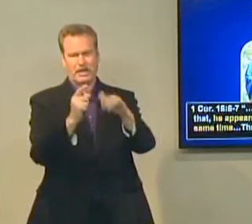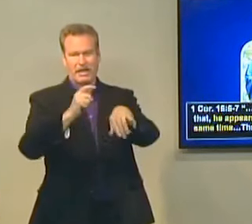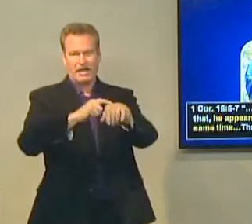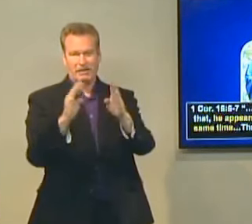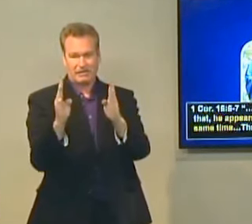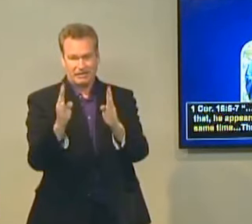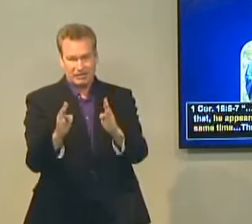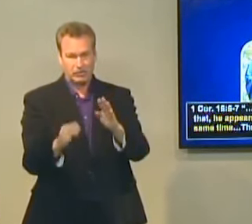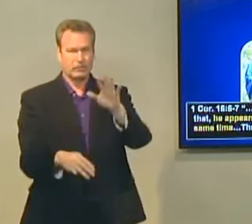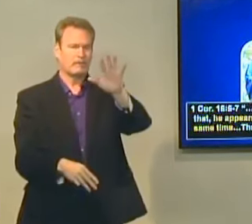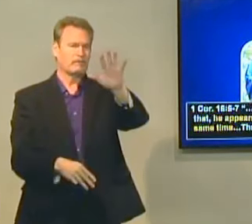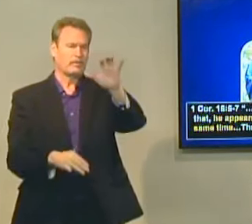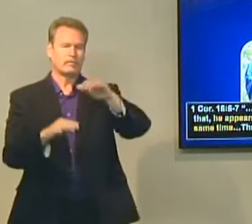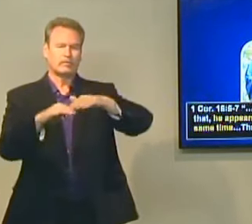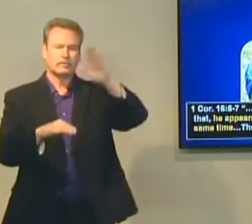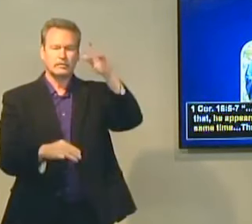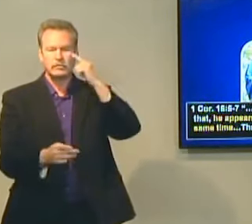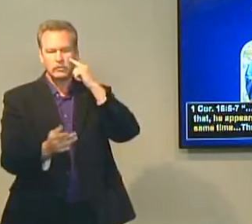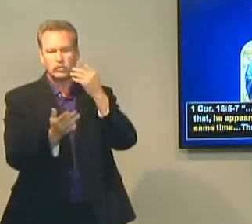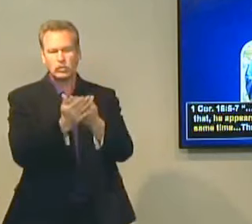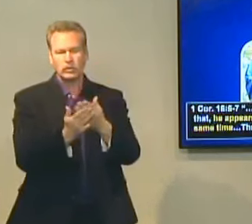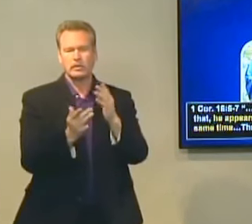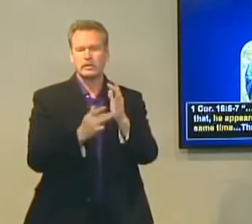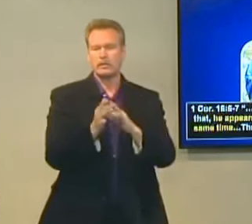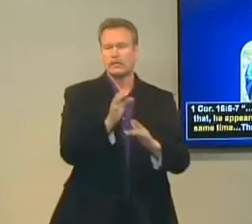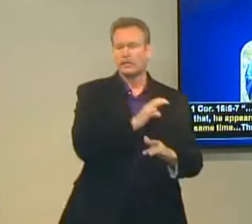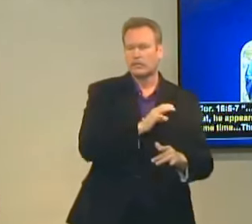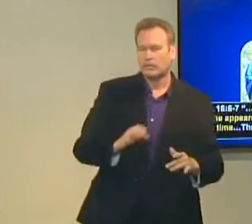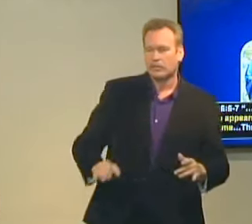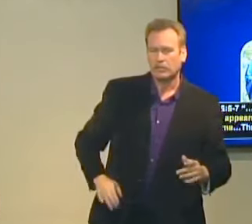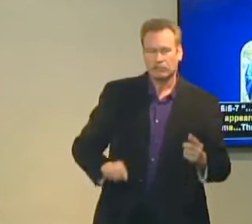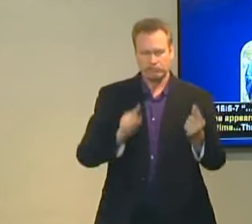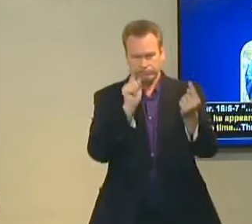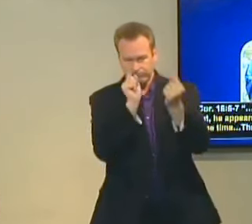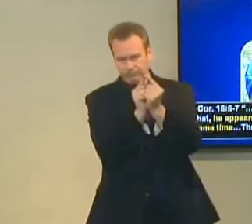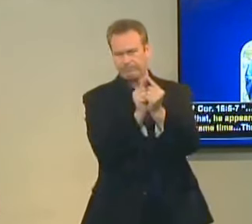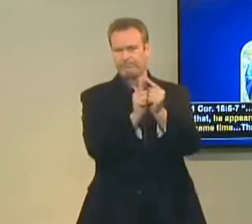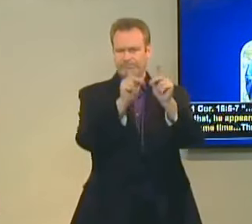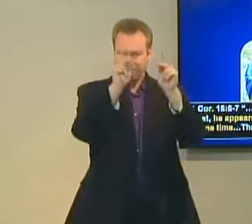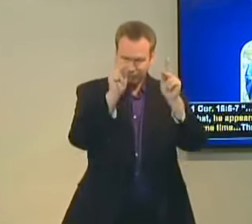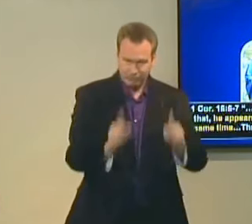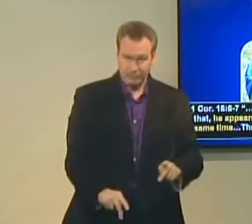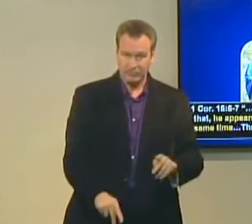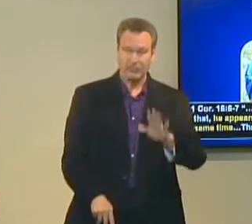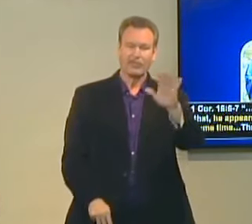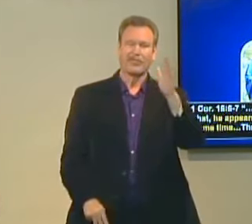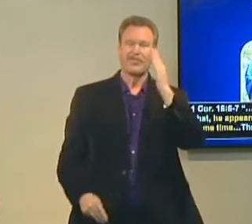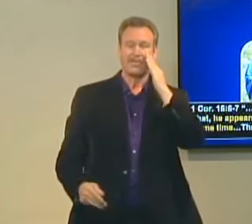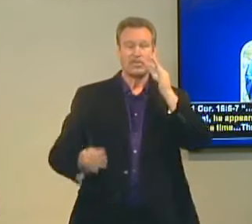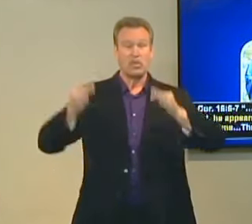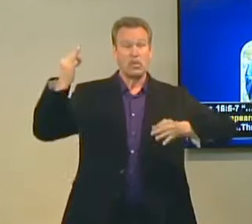To a specific period of time. 500. More than 500. People saw the Christ. Met him. As a person.